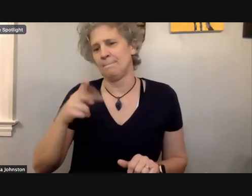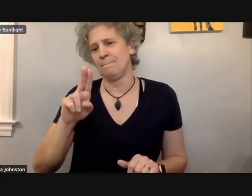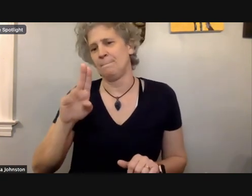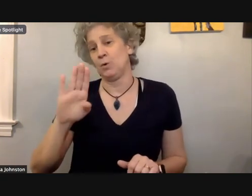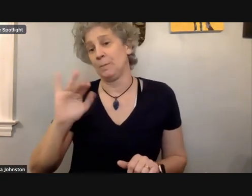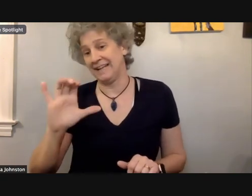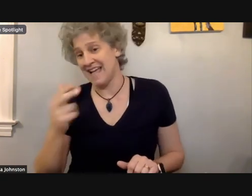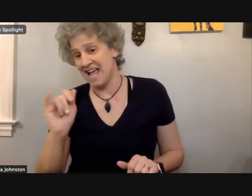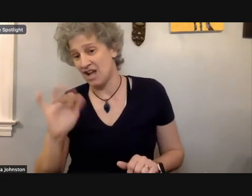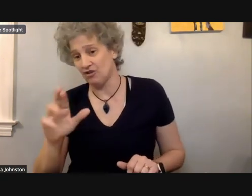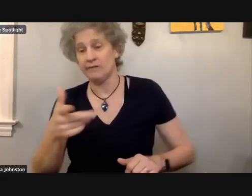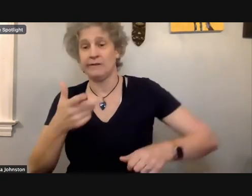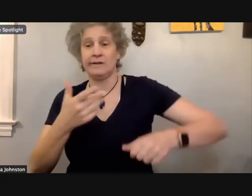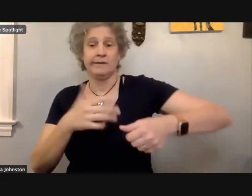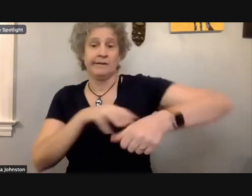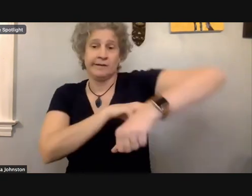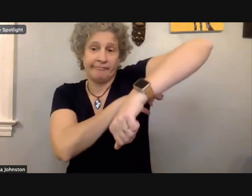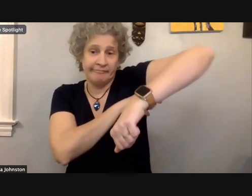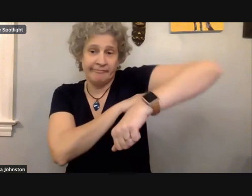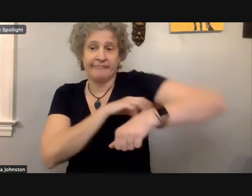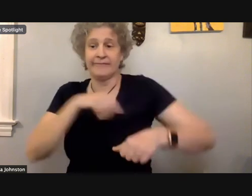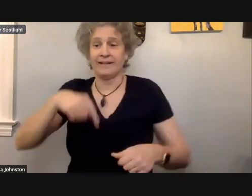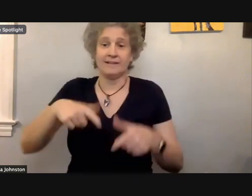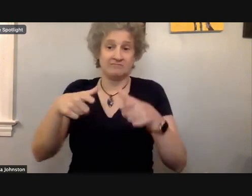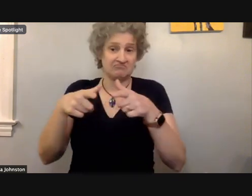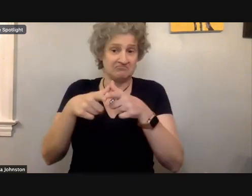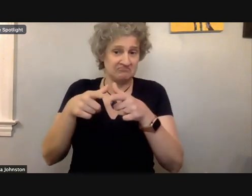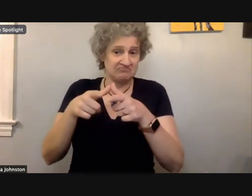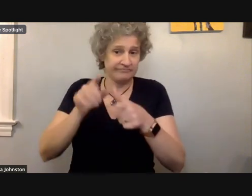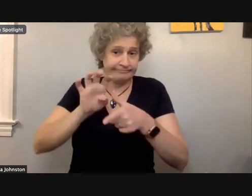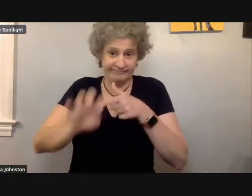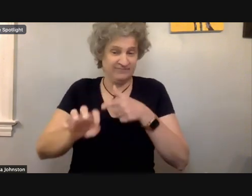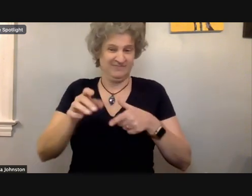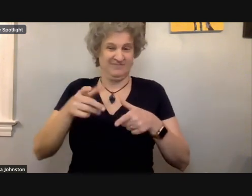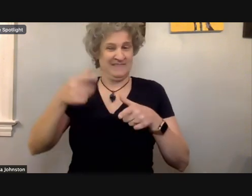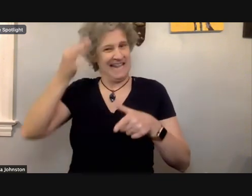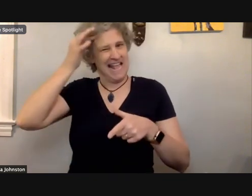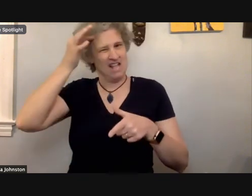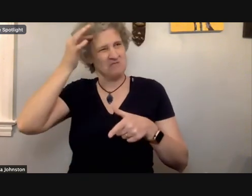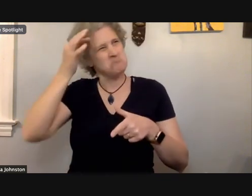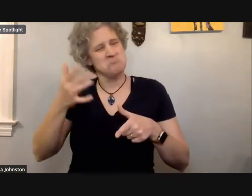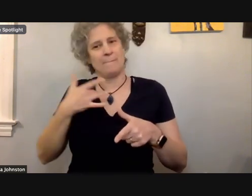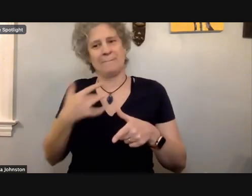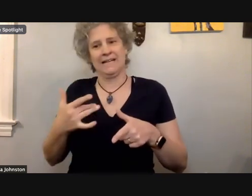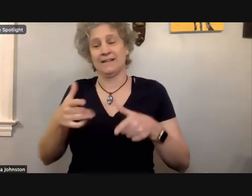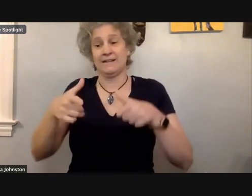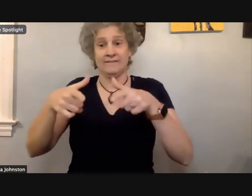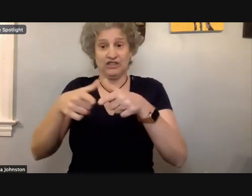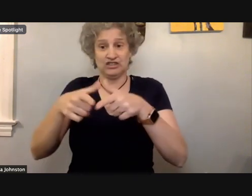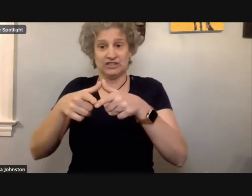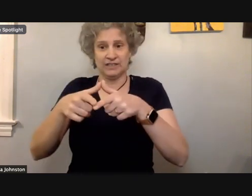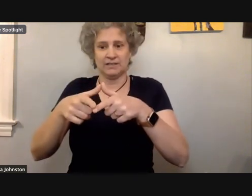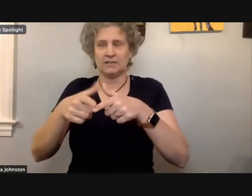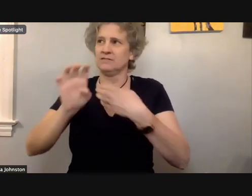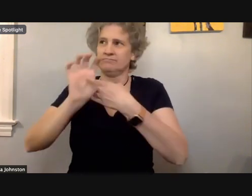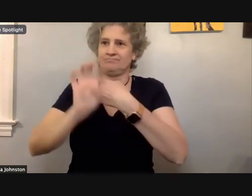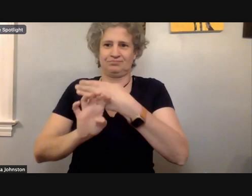And then hair, you use a classifier depending on where it's located on the body. If it's,